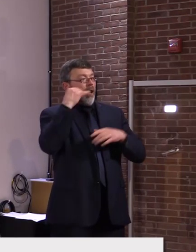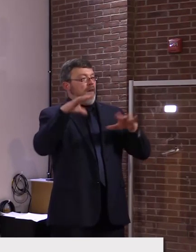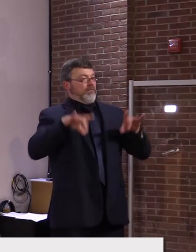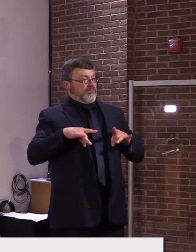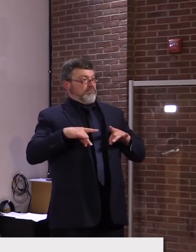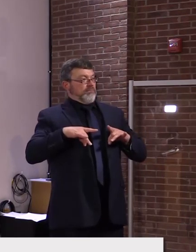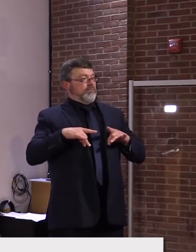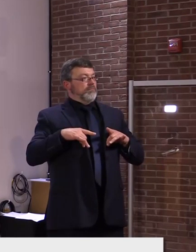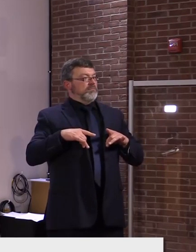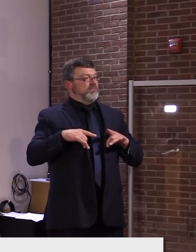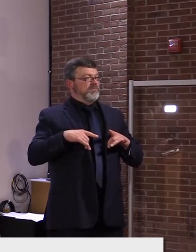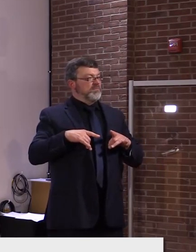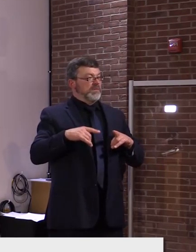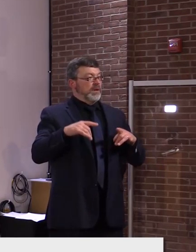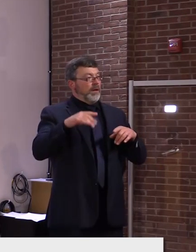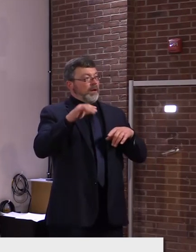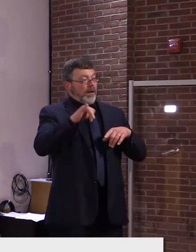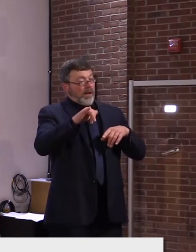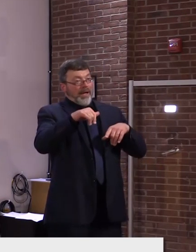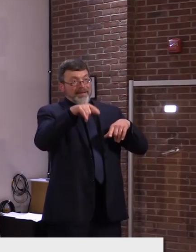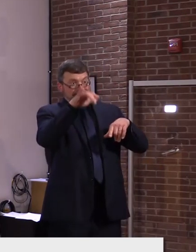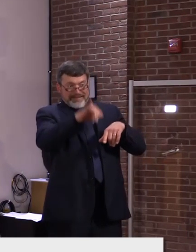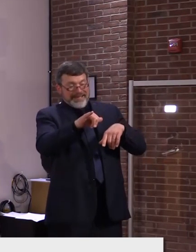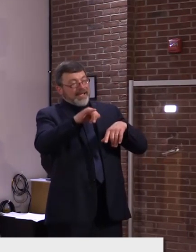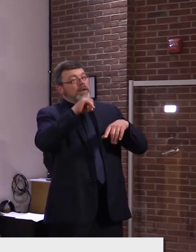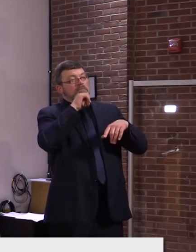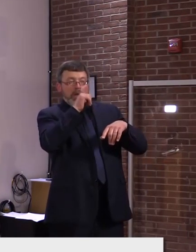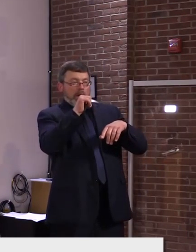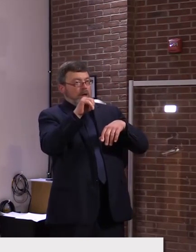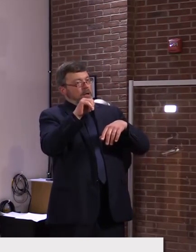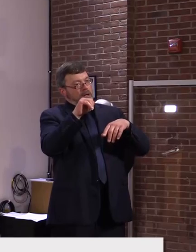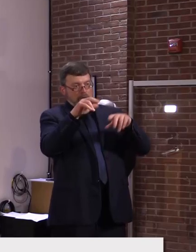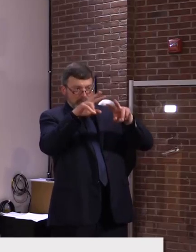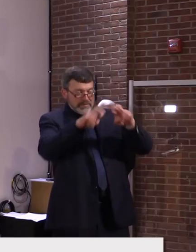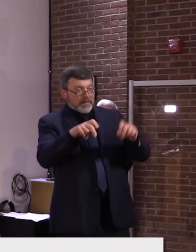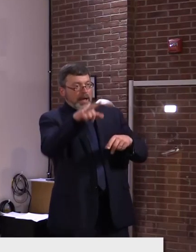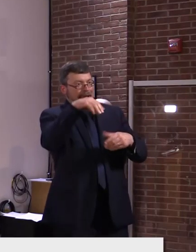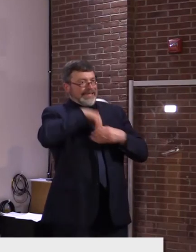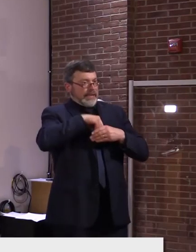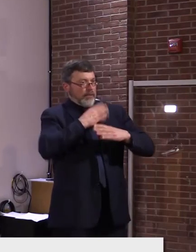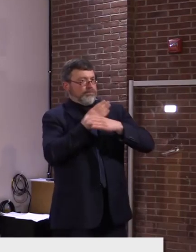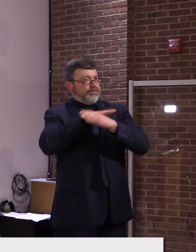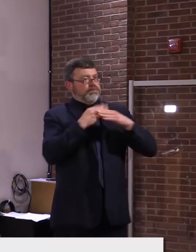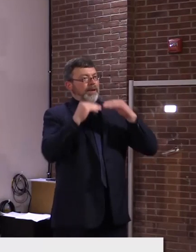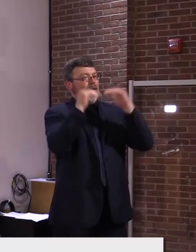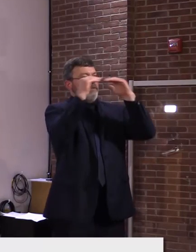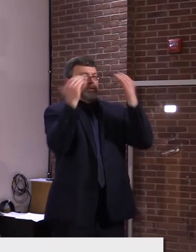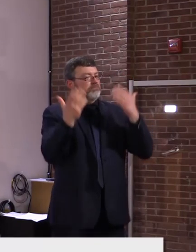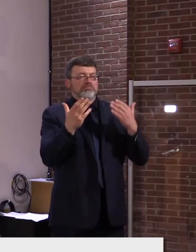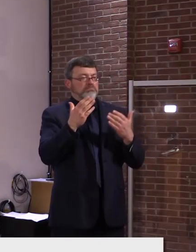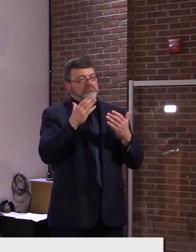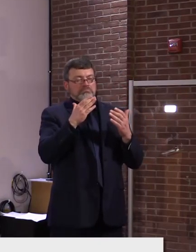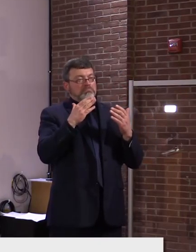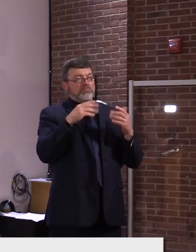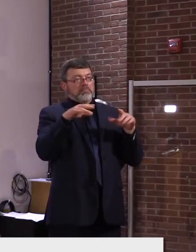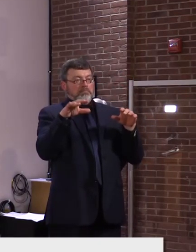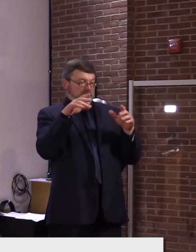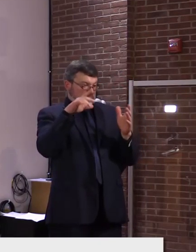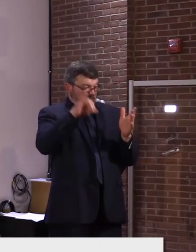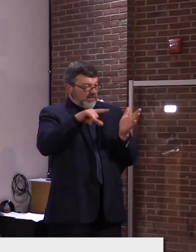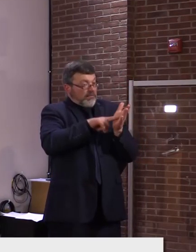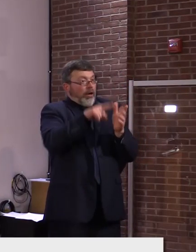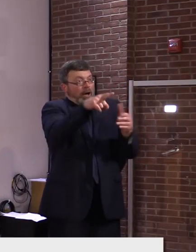immunity. We hope there will at some time be a test that we could do use for this purpose, as it would be very useful